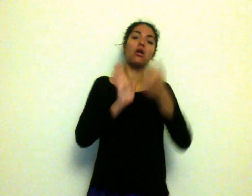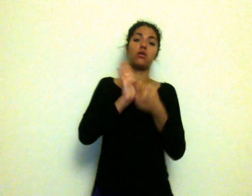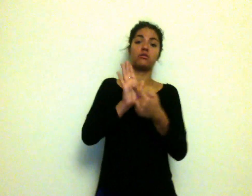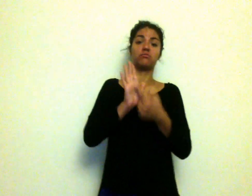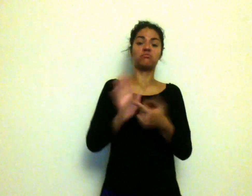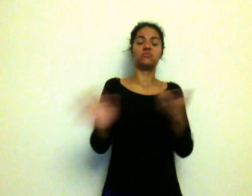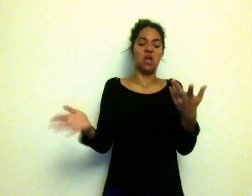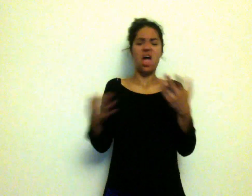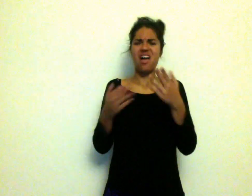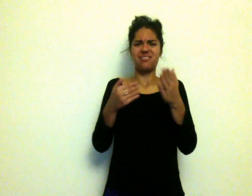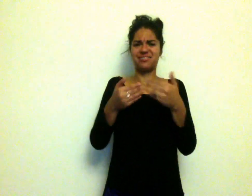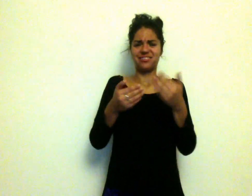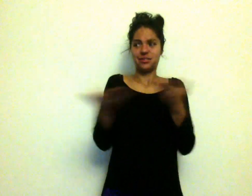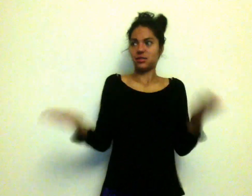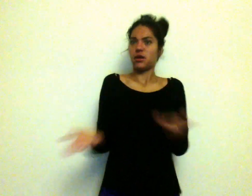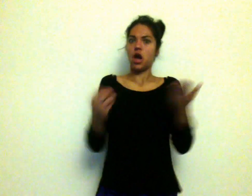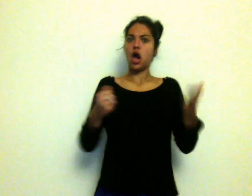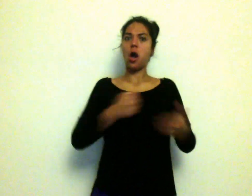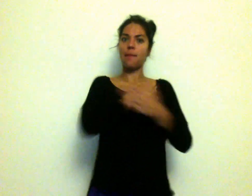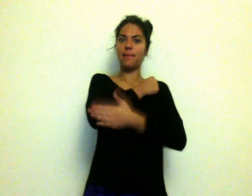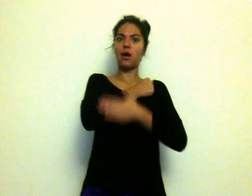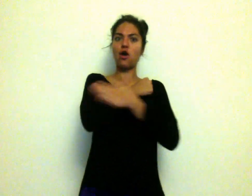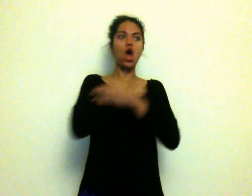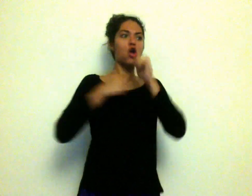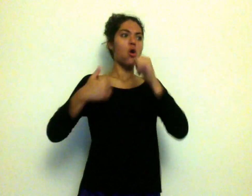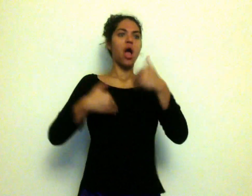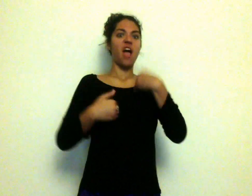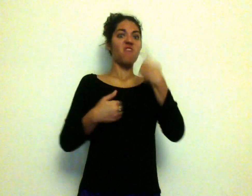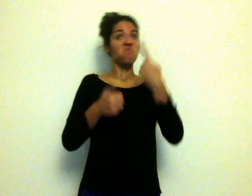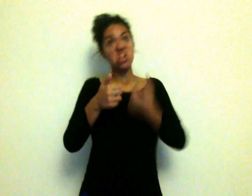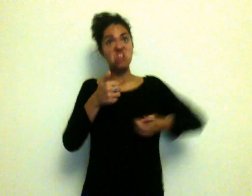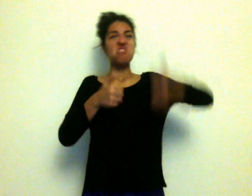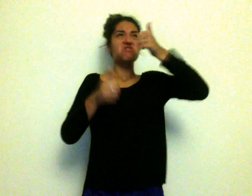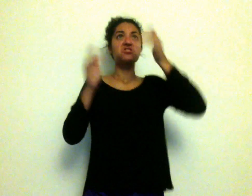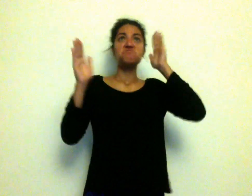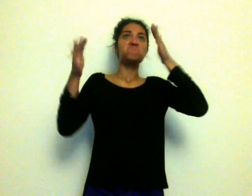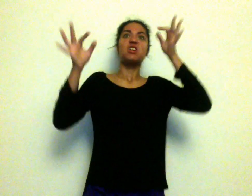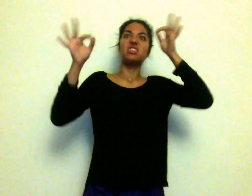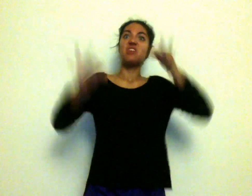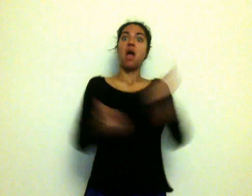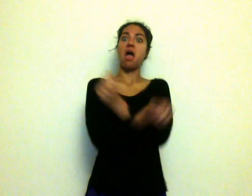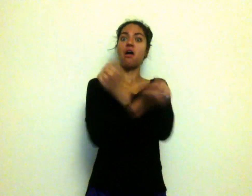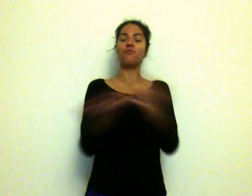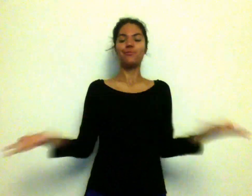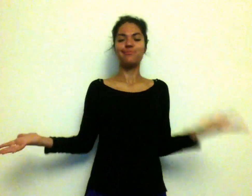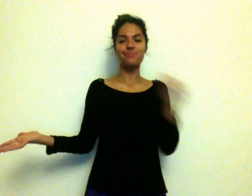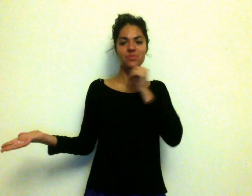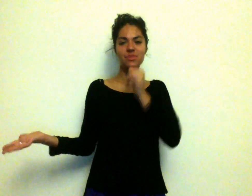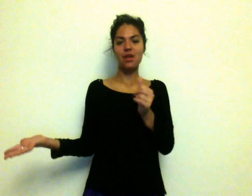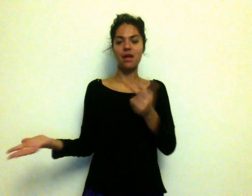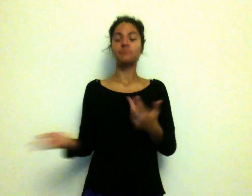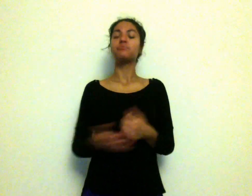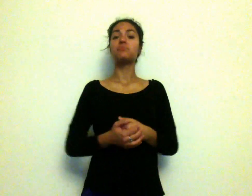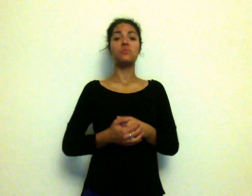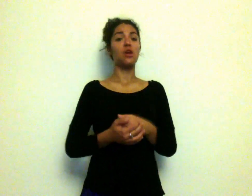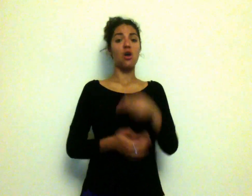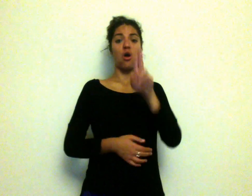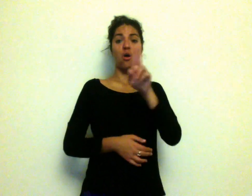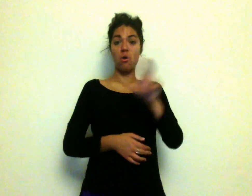culture. When we live in the western part of the world, particularly in the United States, we are not compelled for